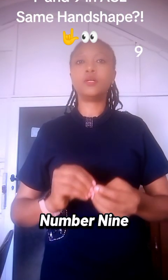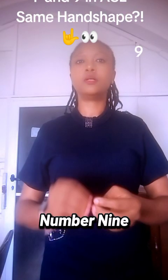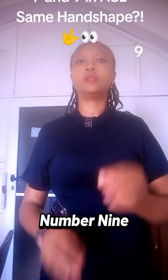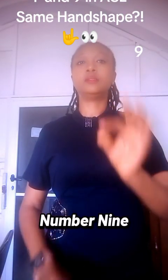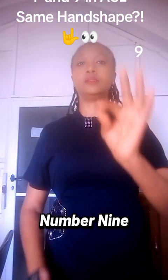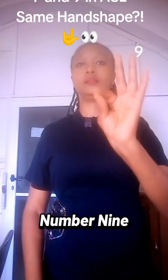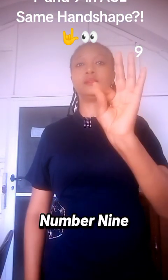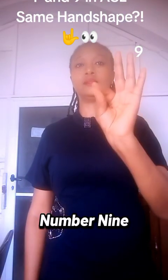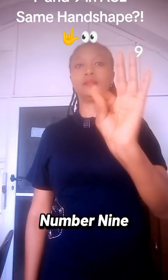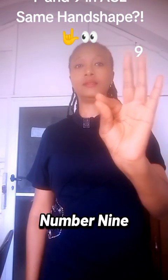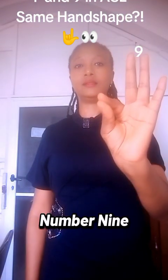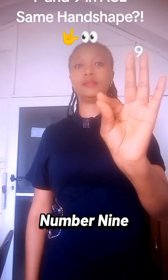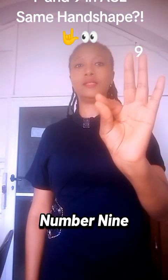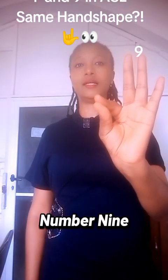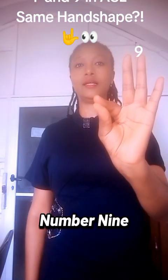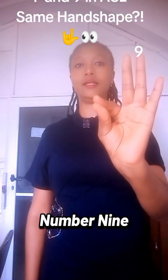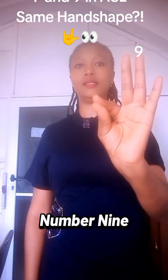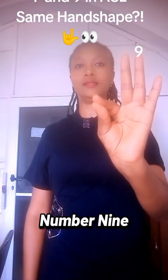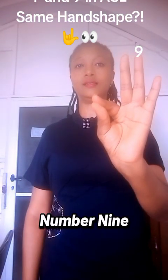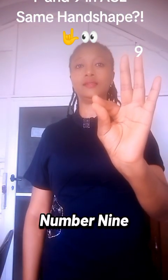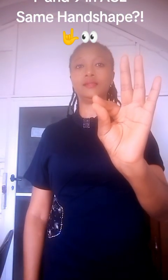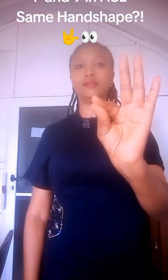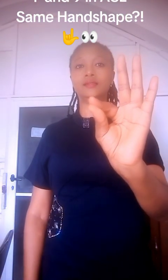Number 9.